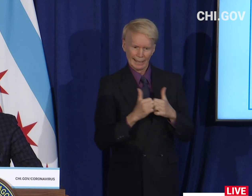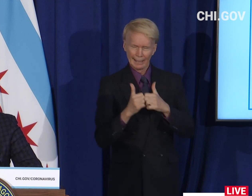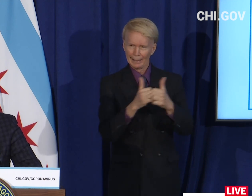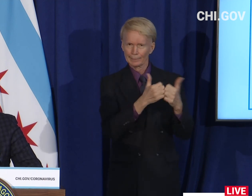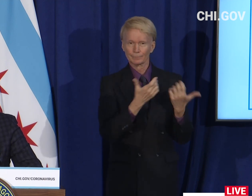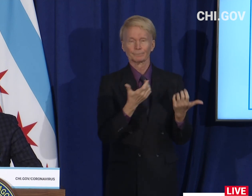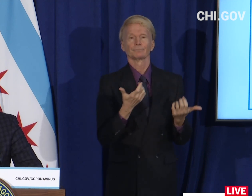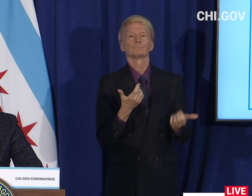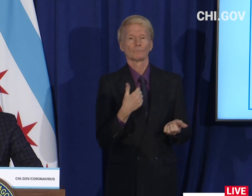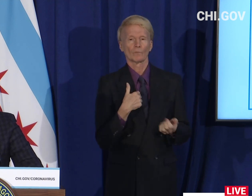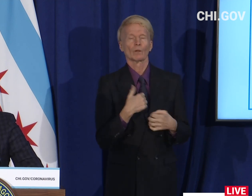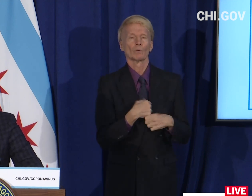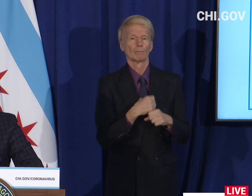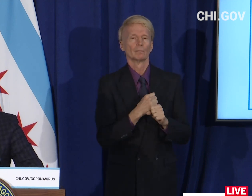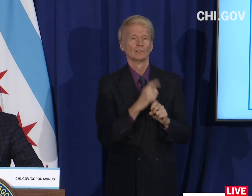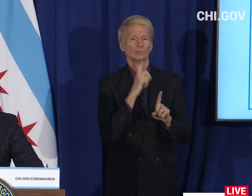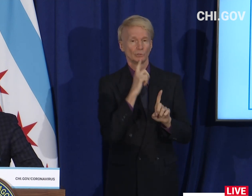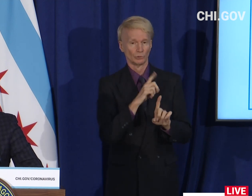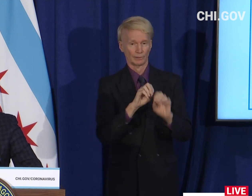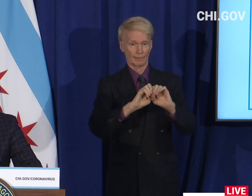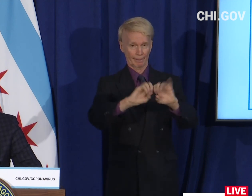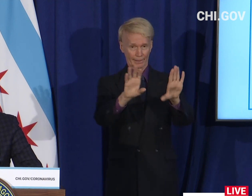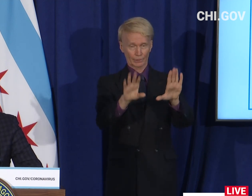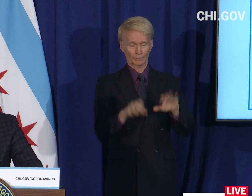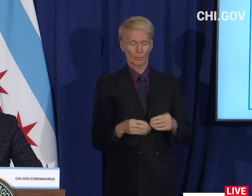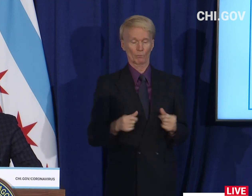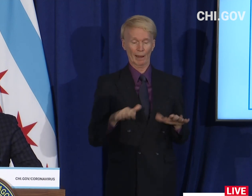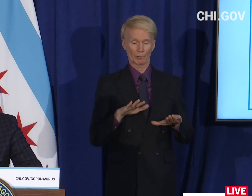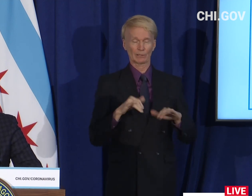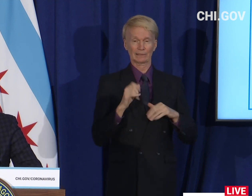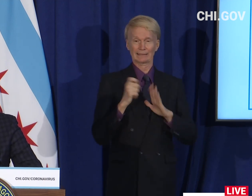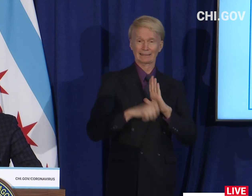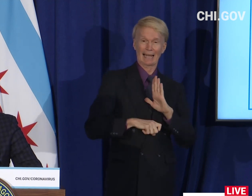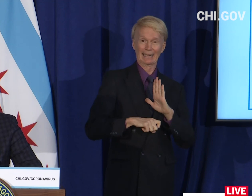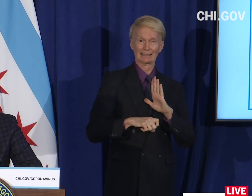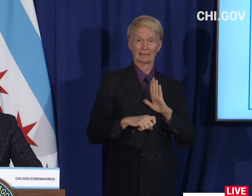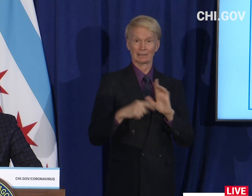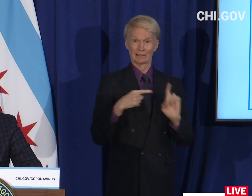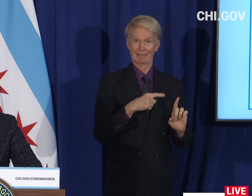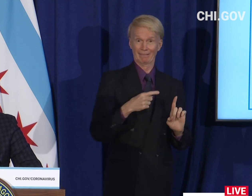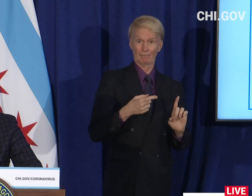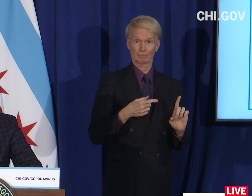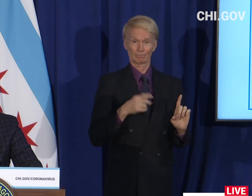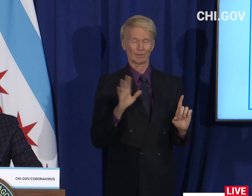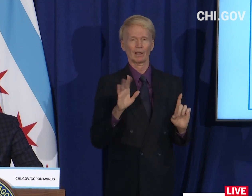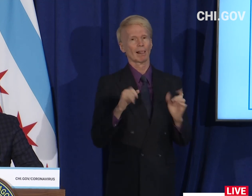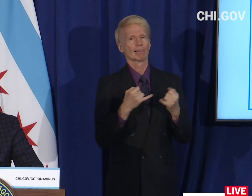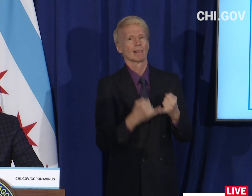as I've been very clear, property taxes has got to be the last resort. But let's be smart about